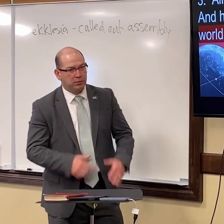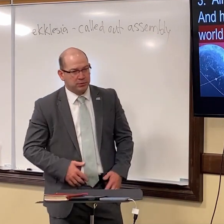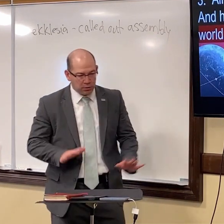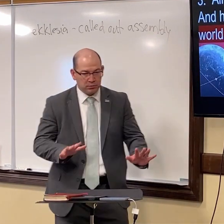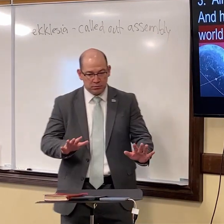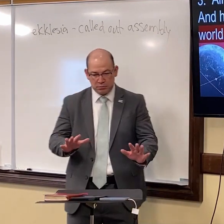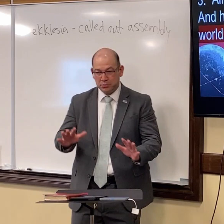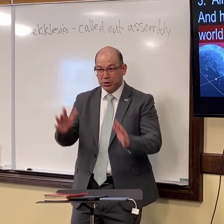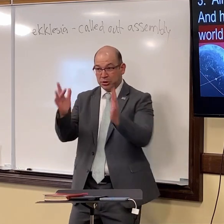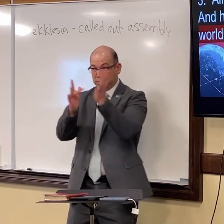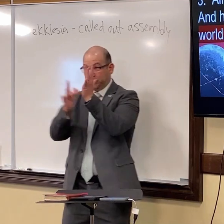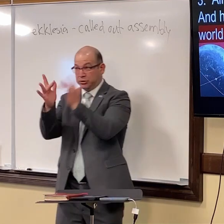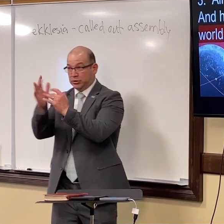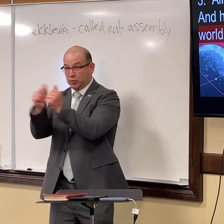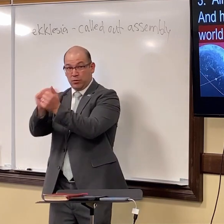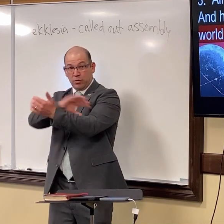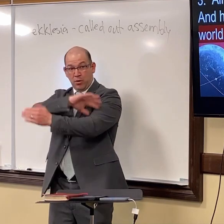And third,